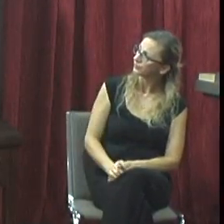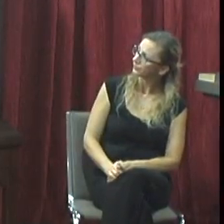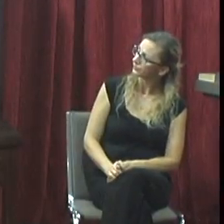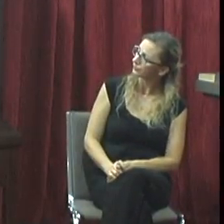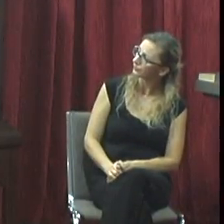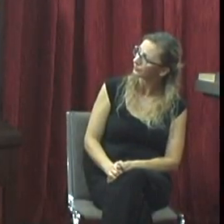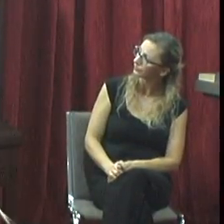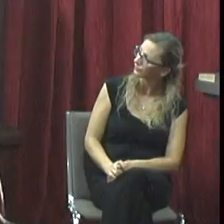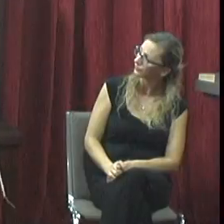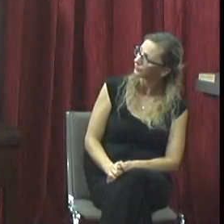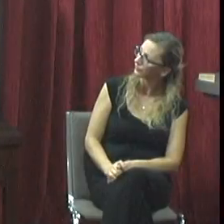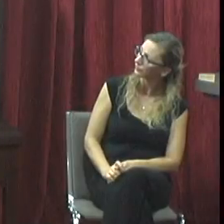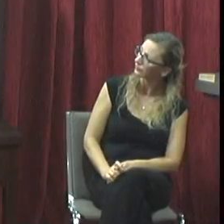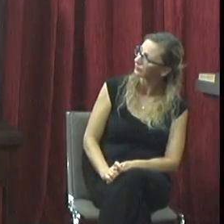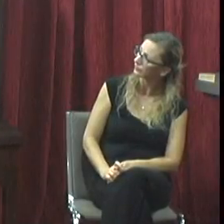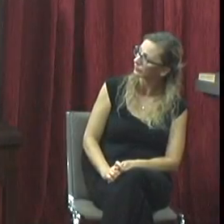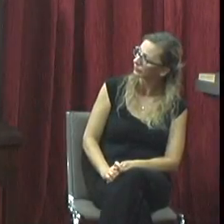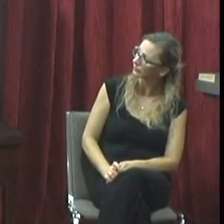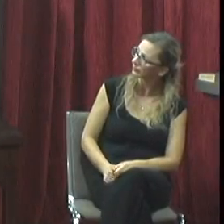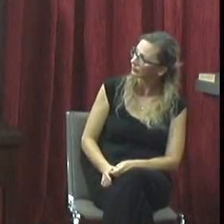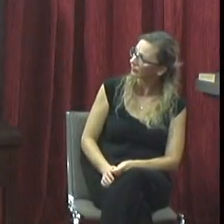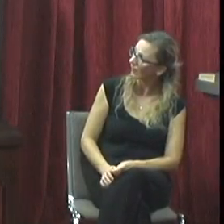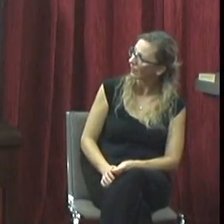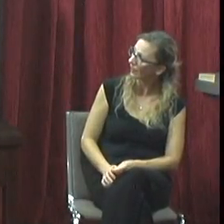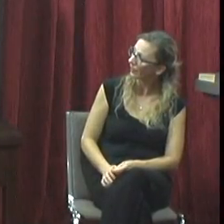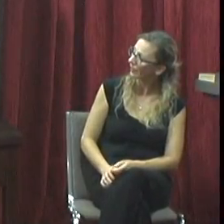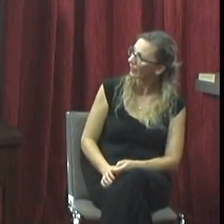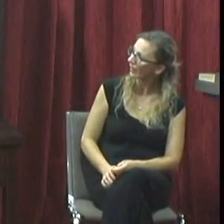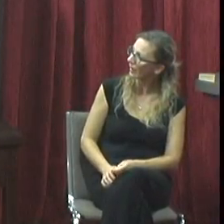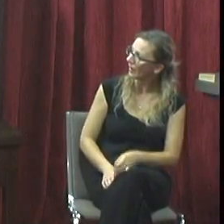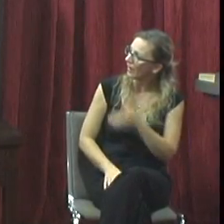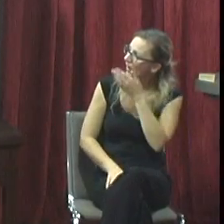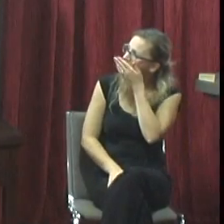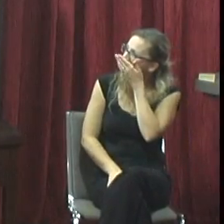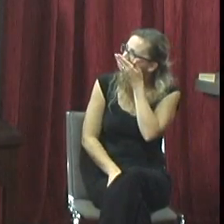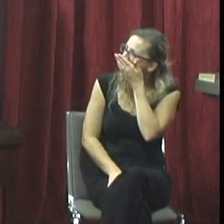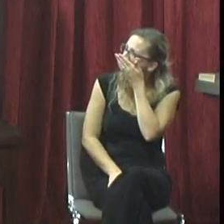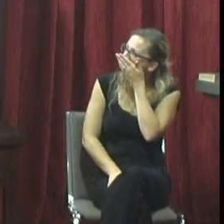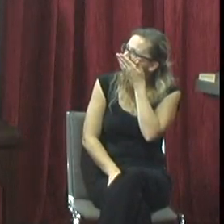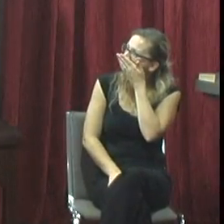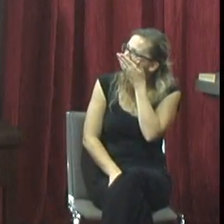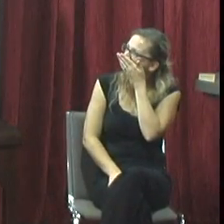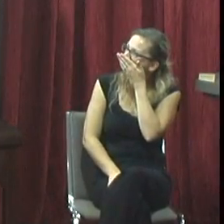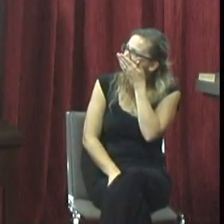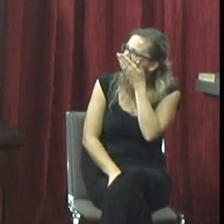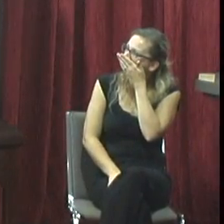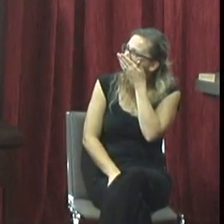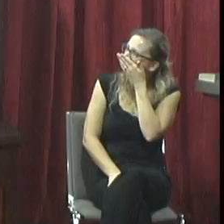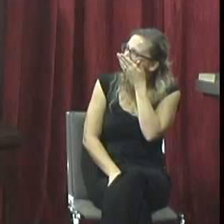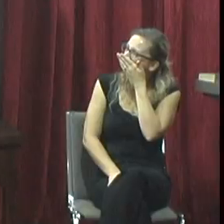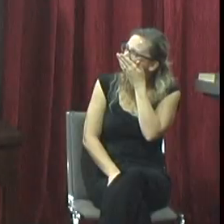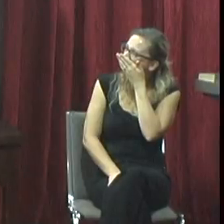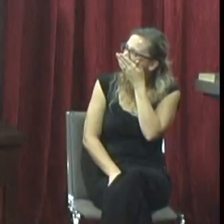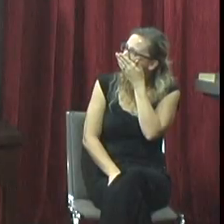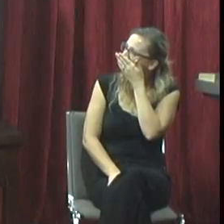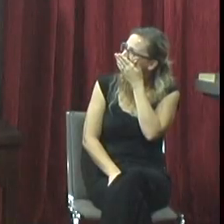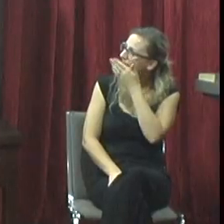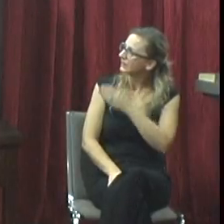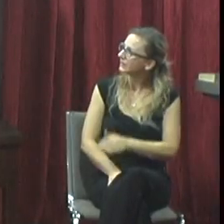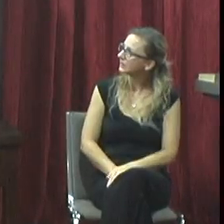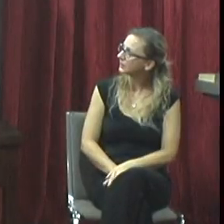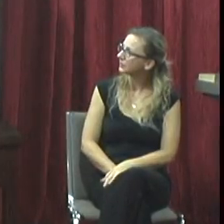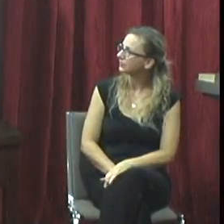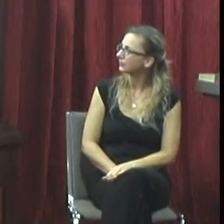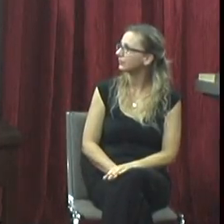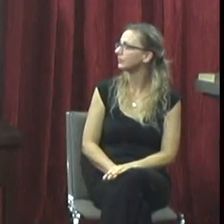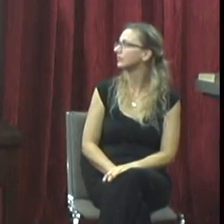pray. "Alas, Adonai Elohim, Lord God," Joshua said, "why did you ever bring this people across the Jordan?